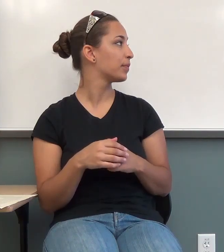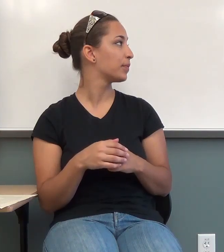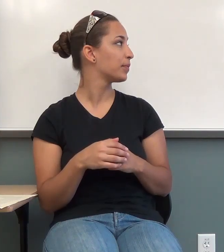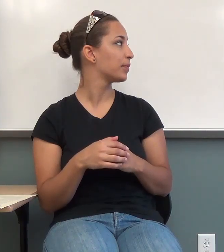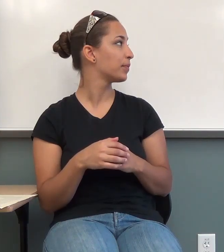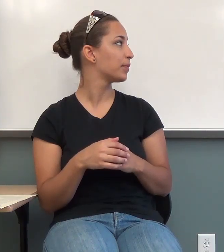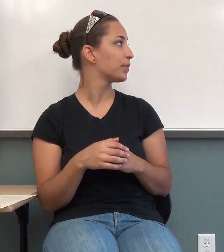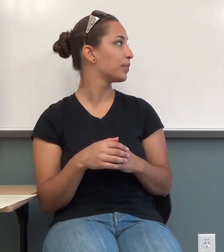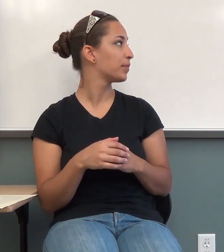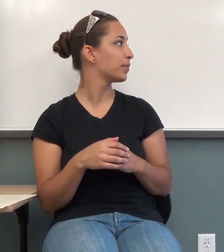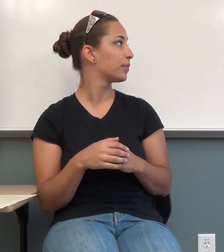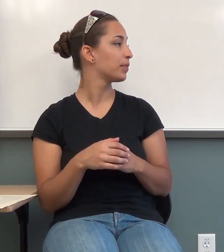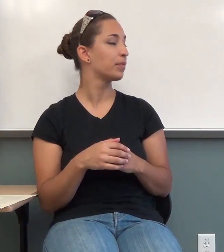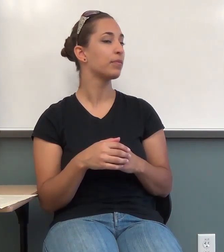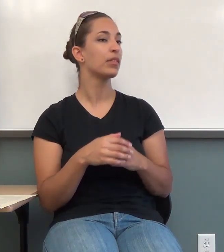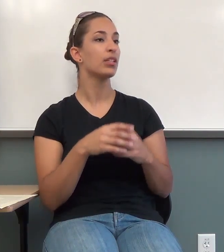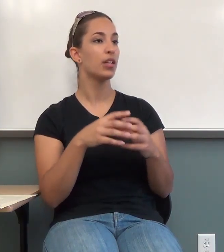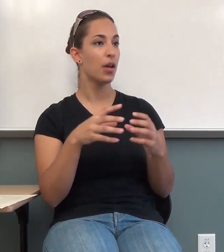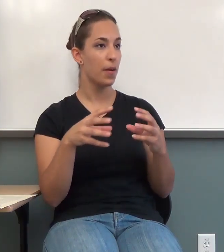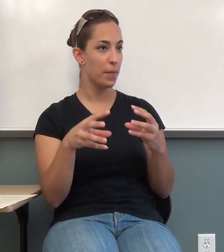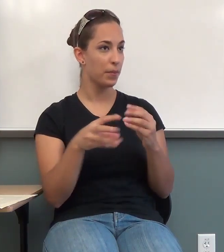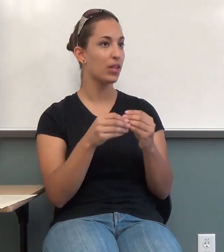Plus the words that describe it. Okay?